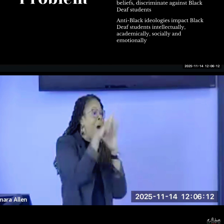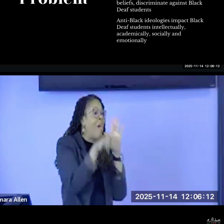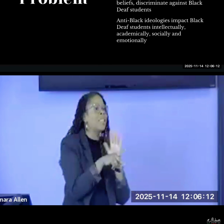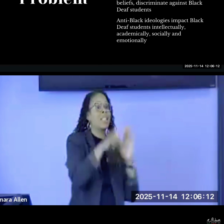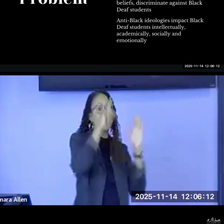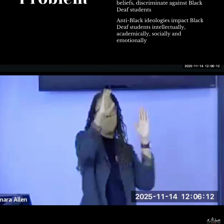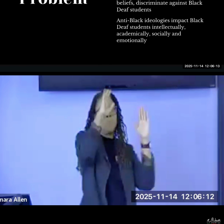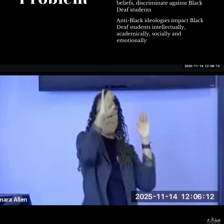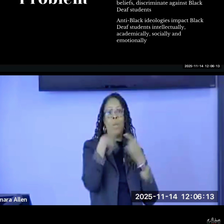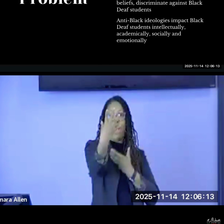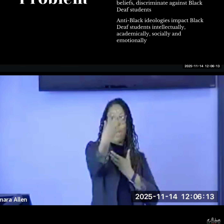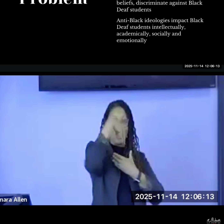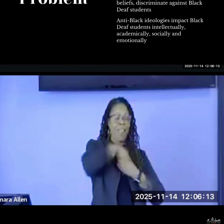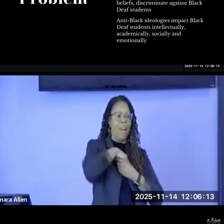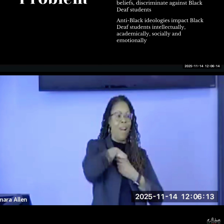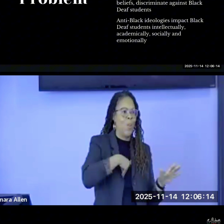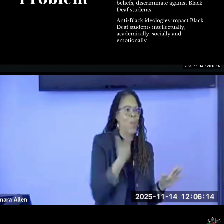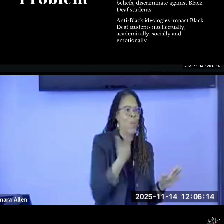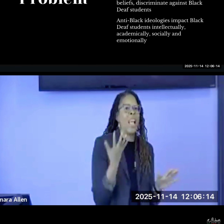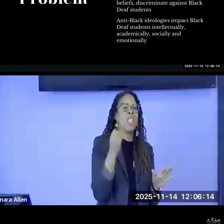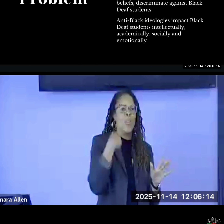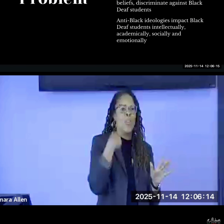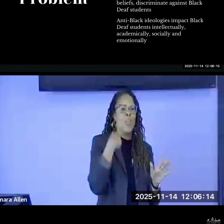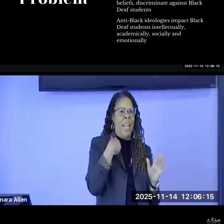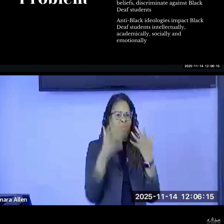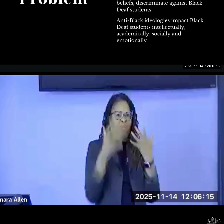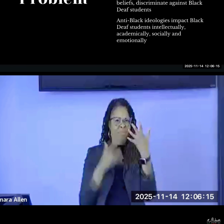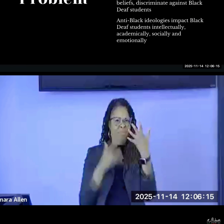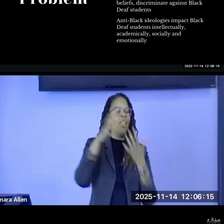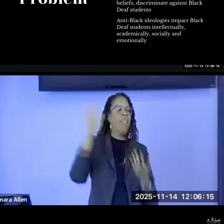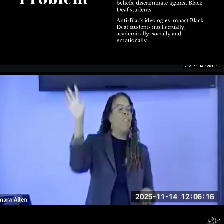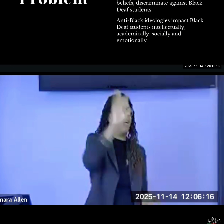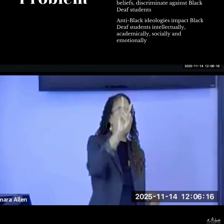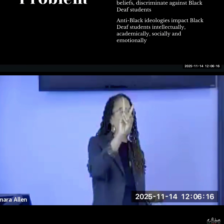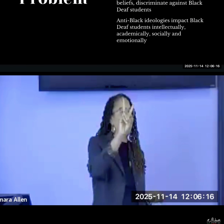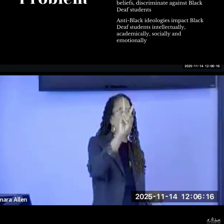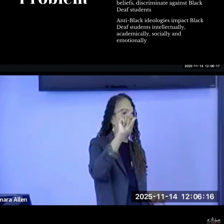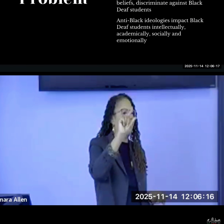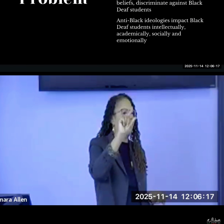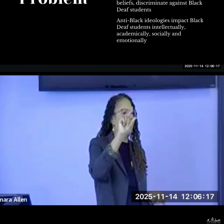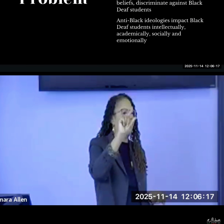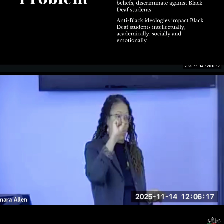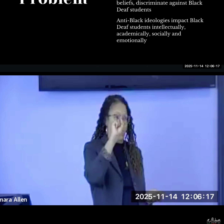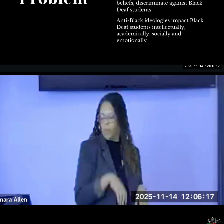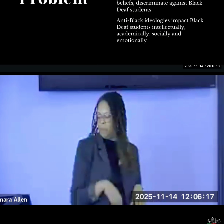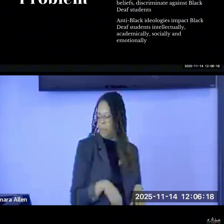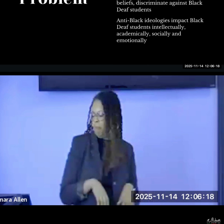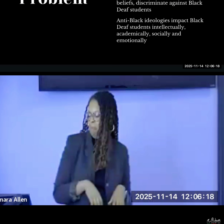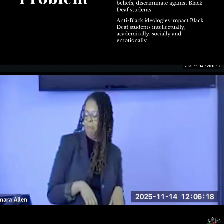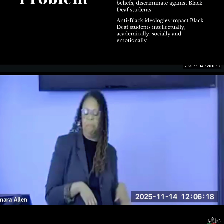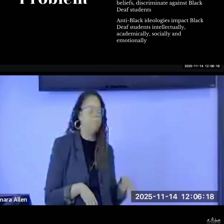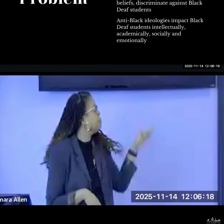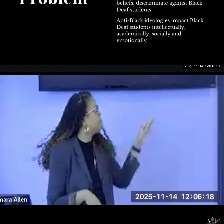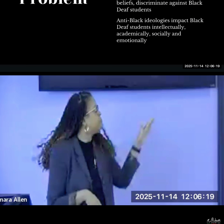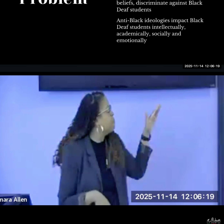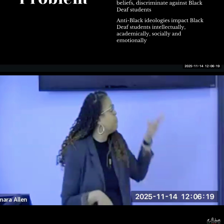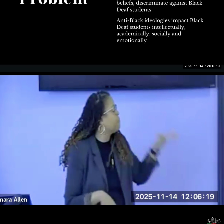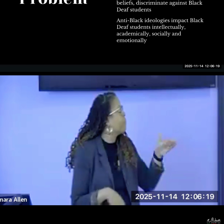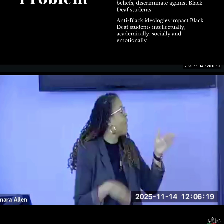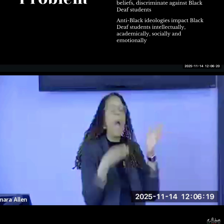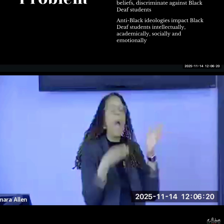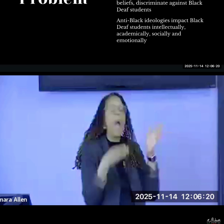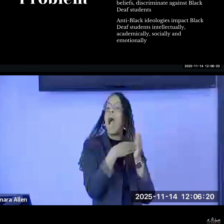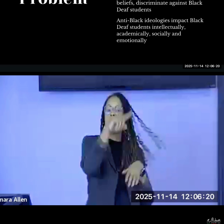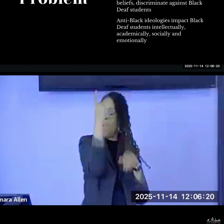teachers in the systems, they're typically white, and also the policymakers are. And so that means how they create